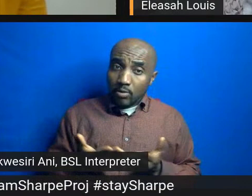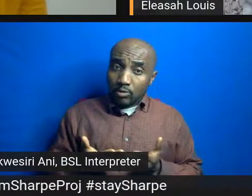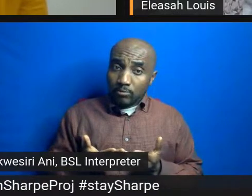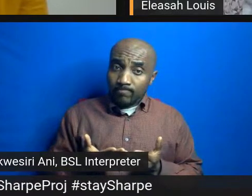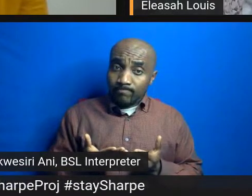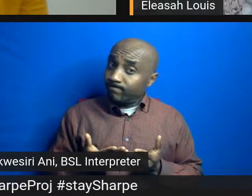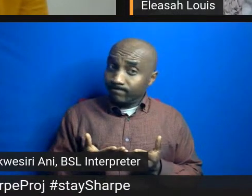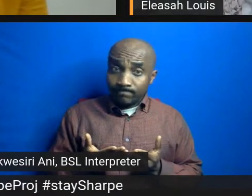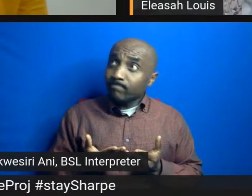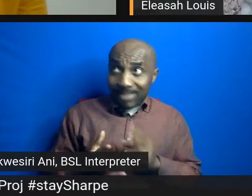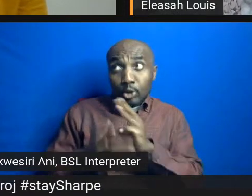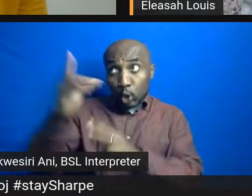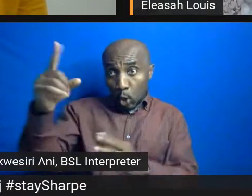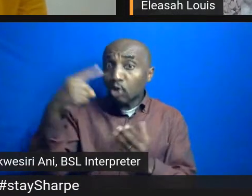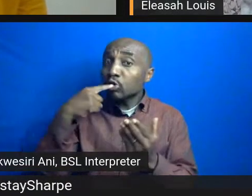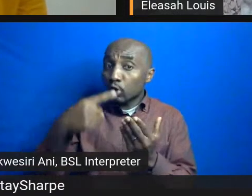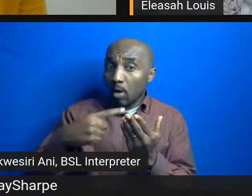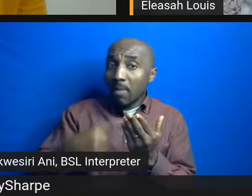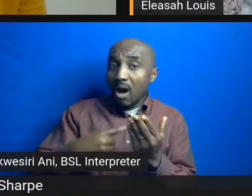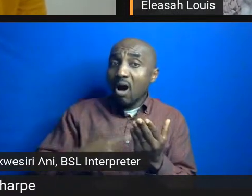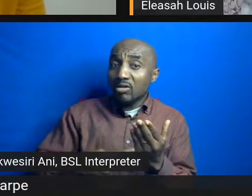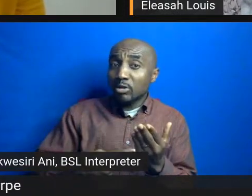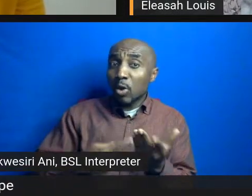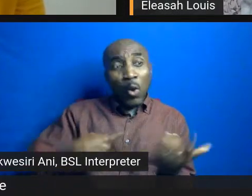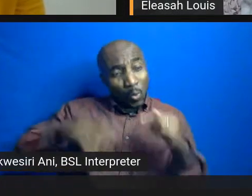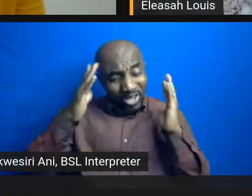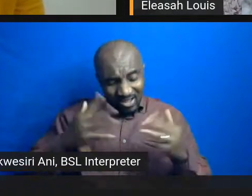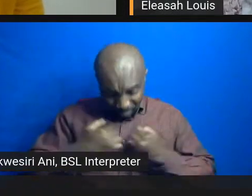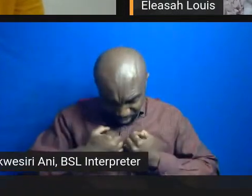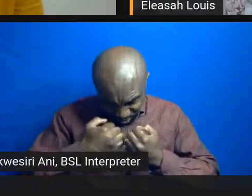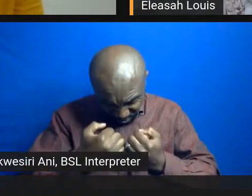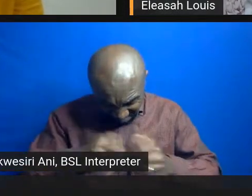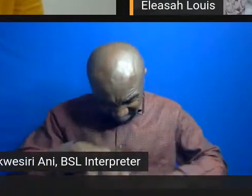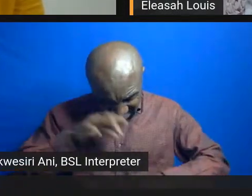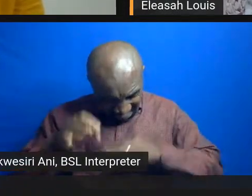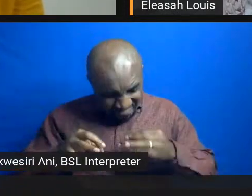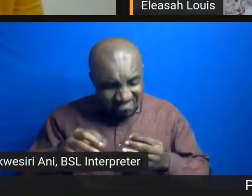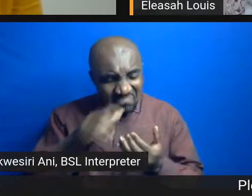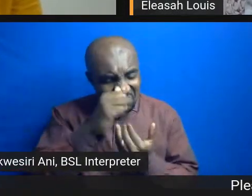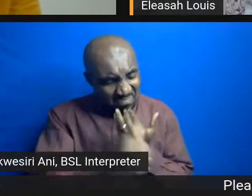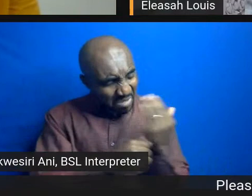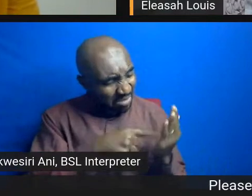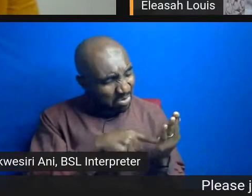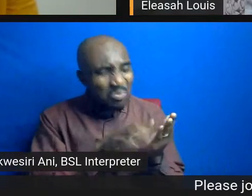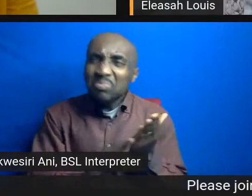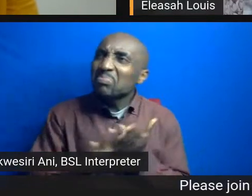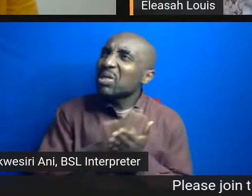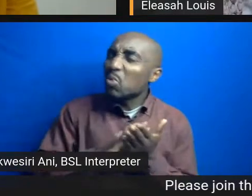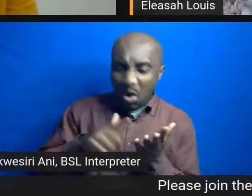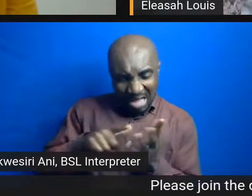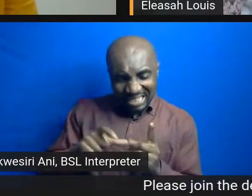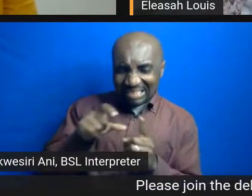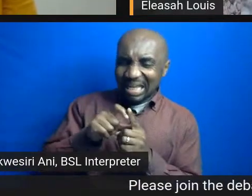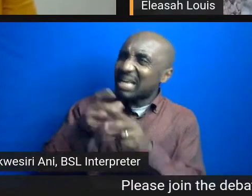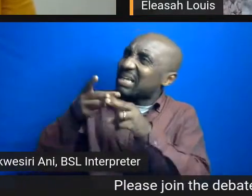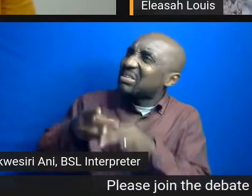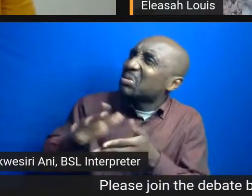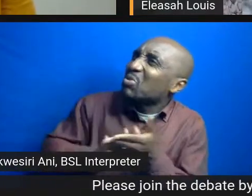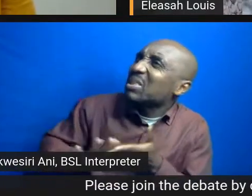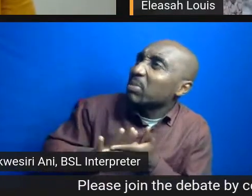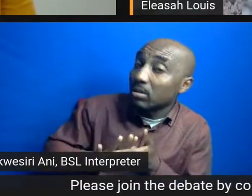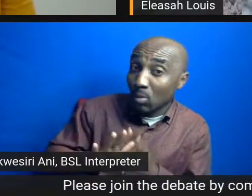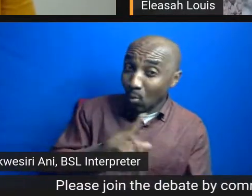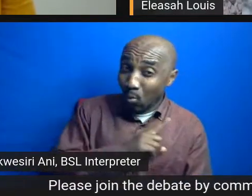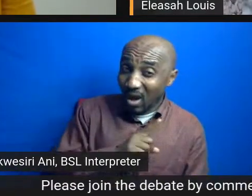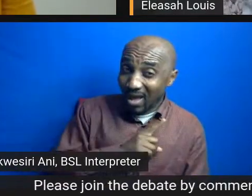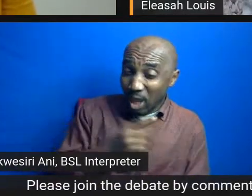say to ourselves, what does it mean to tend the garden? Because at times what I hear from some of our